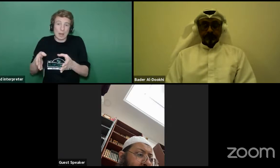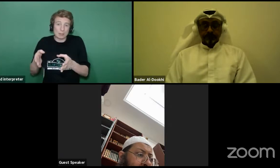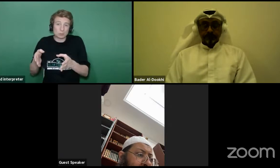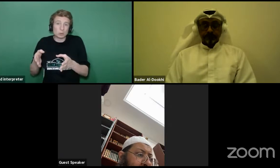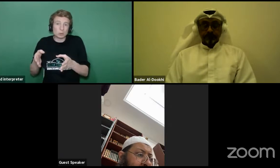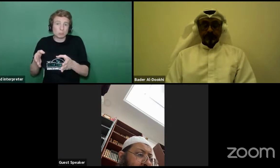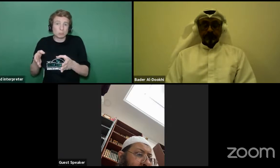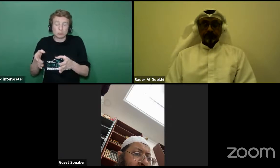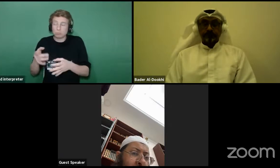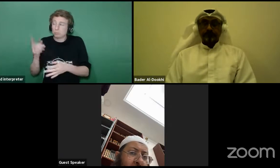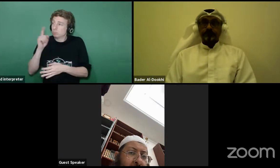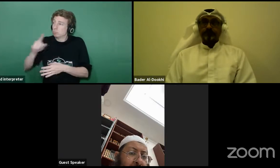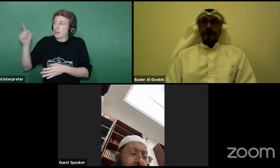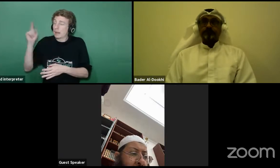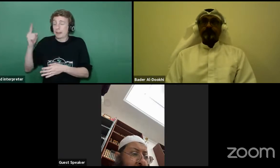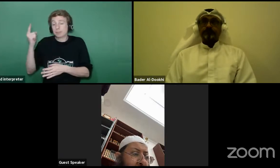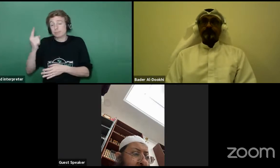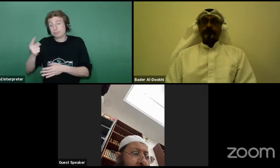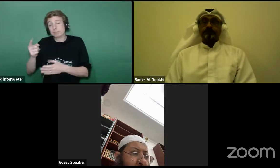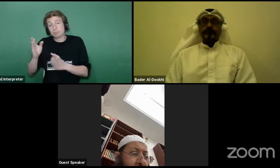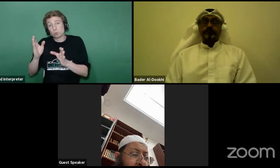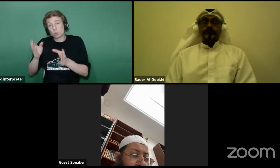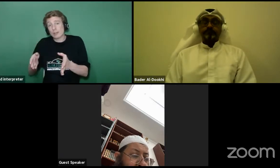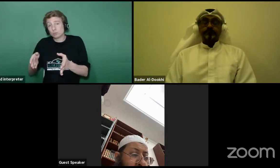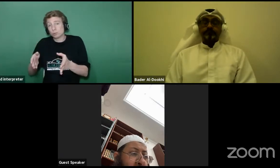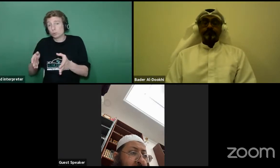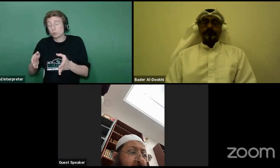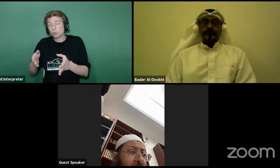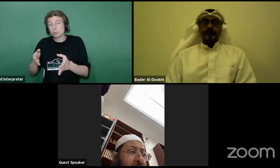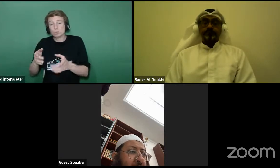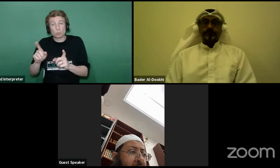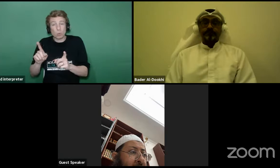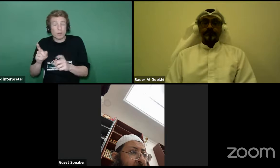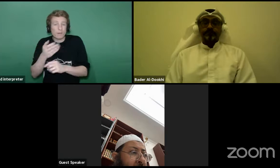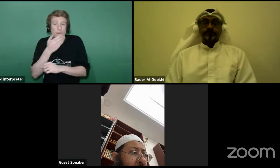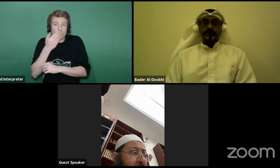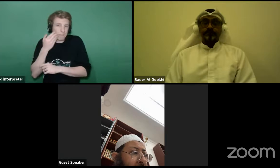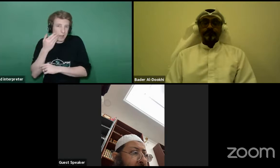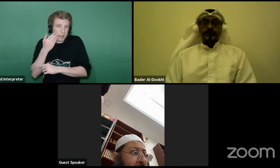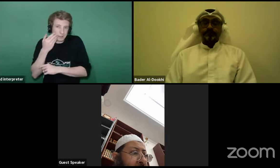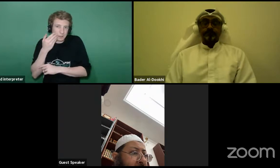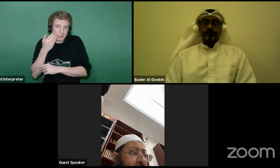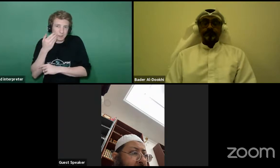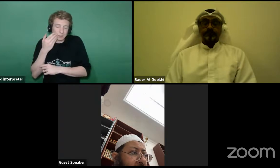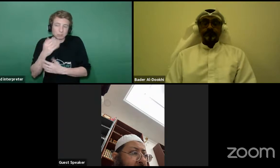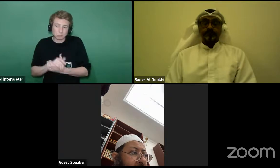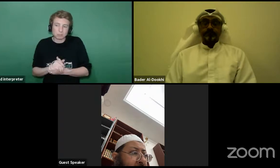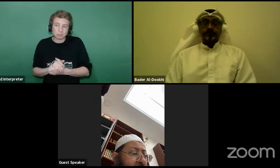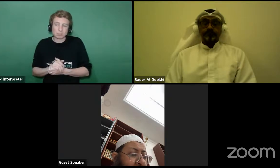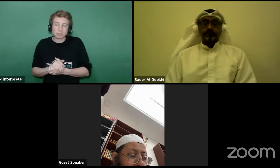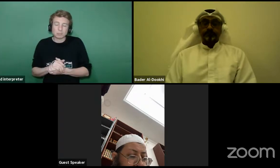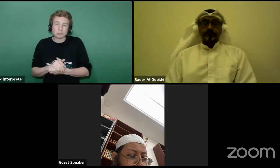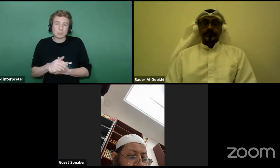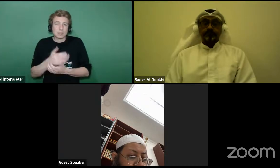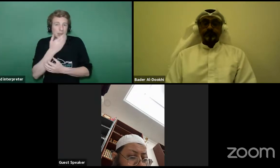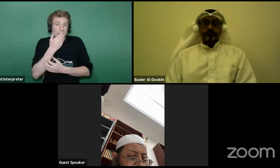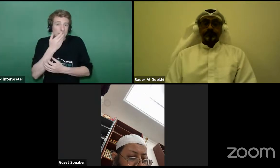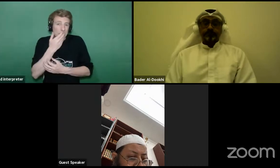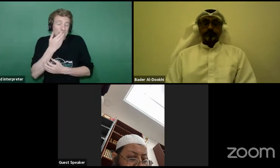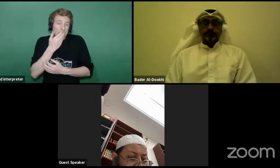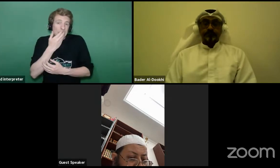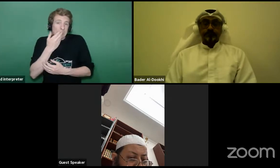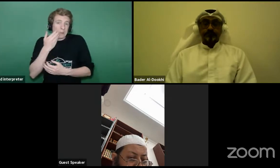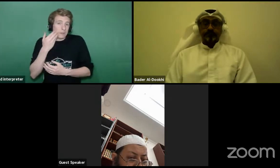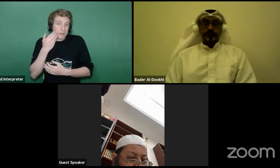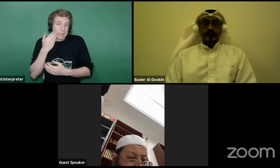upon you. Fasting has been prescribed upon you. Fasting, which we have said, it's